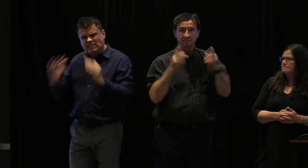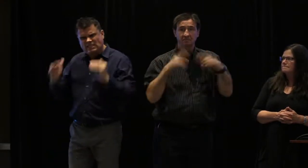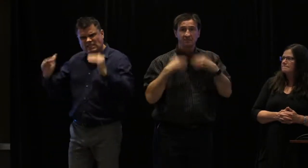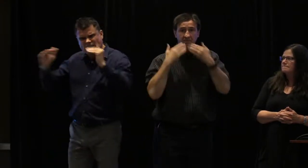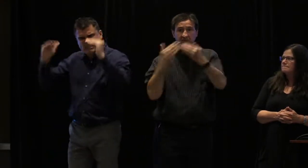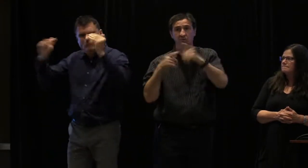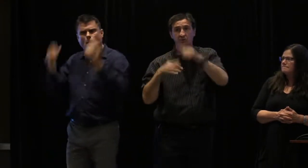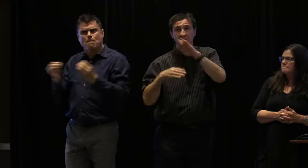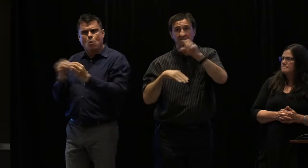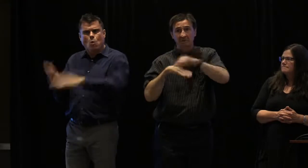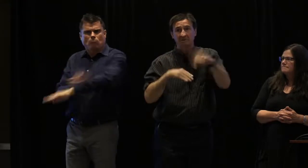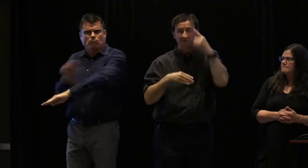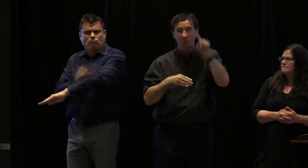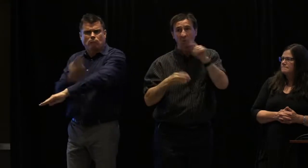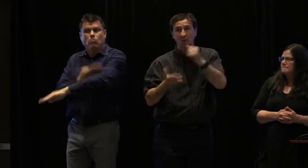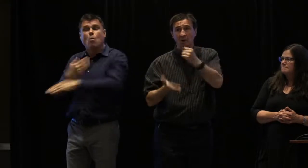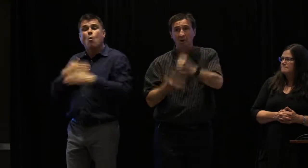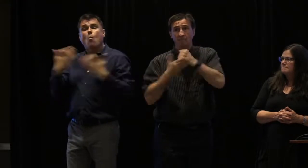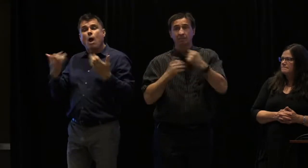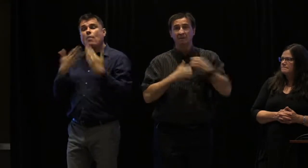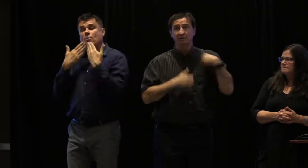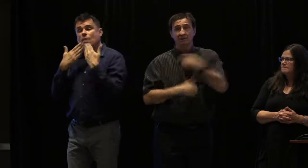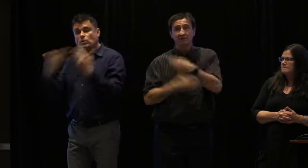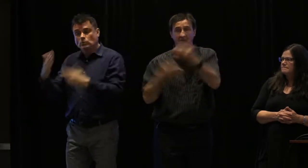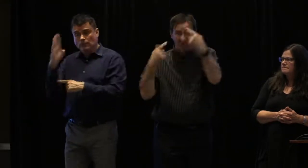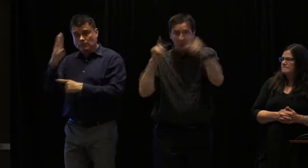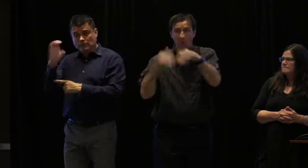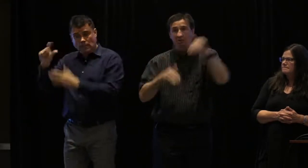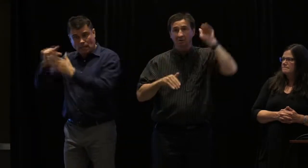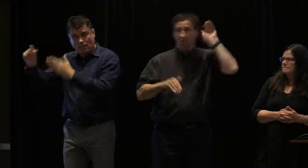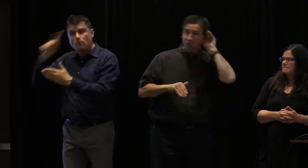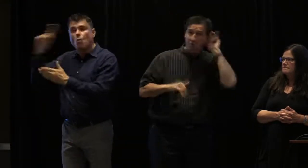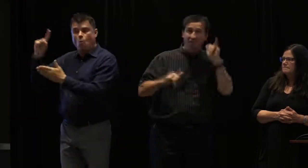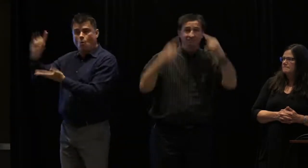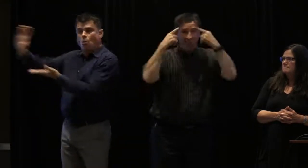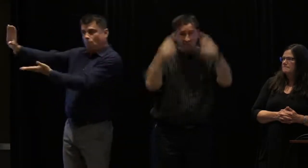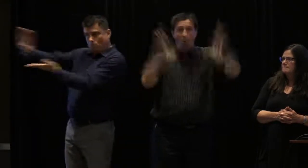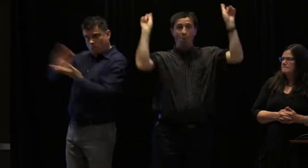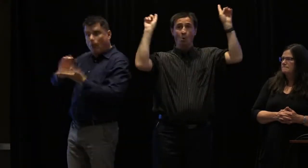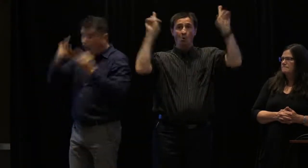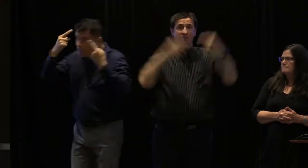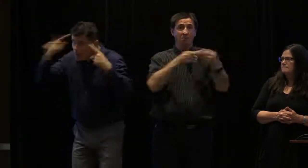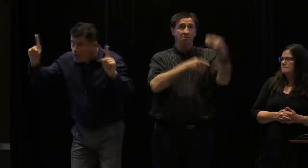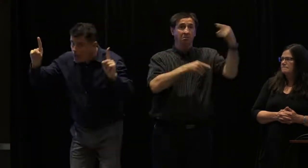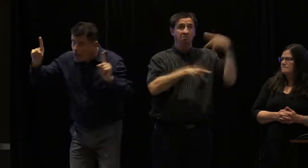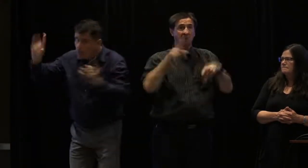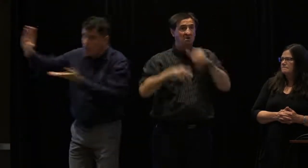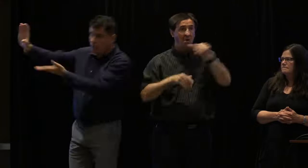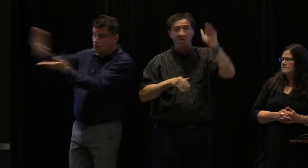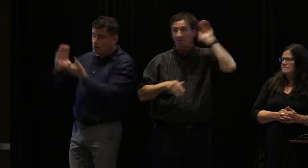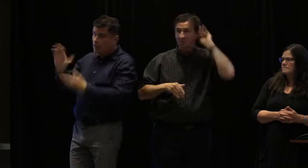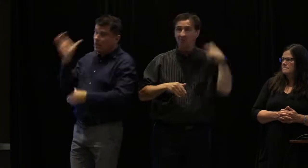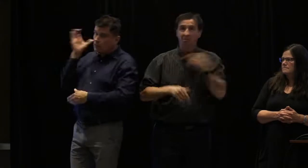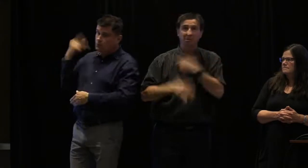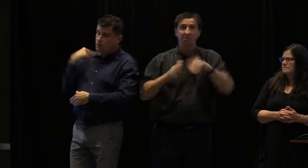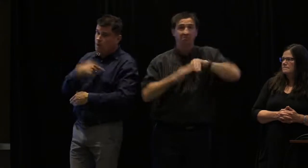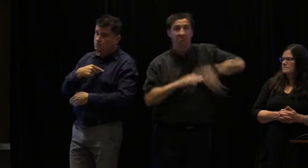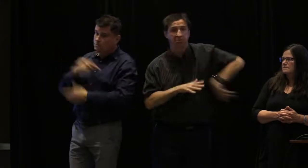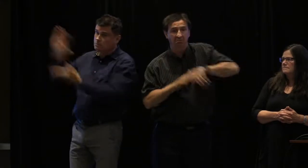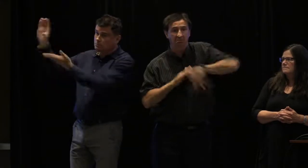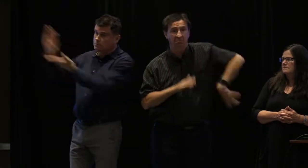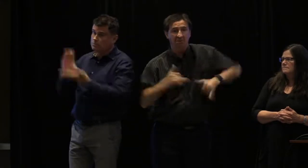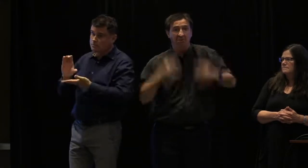is more work to do. And so now the BC government has finally recognized the needs of the BC deafblind community. And